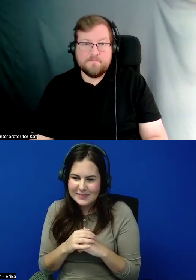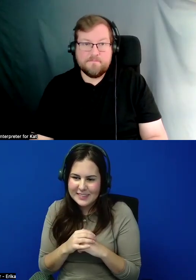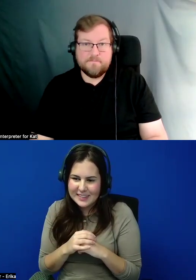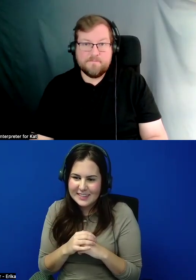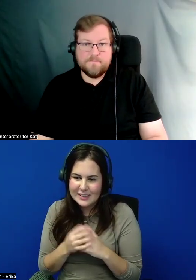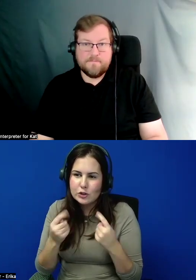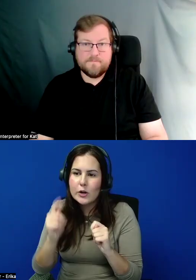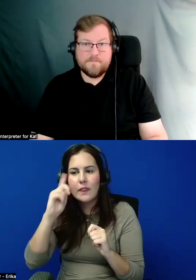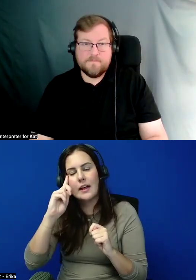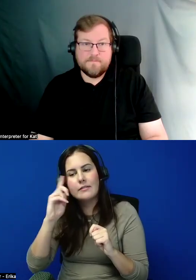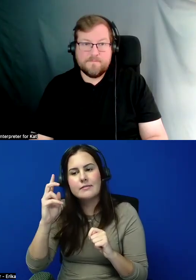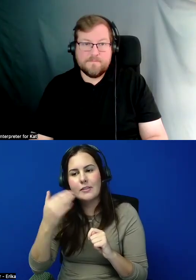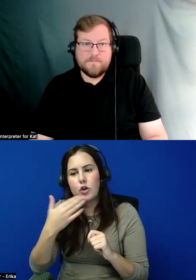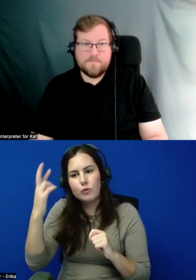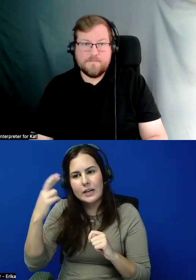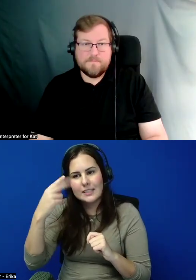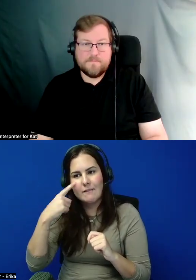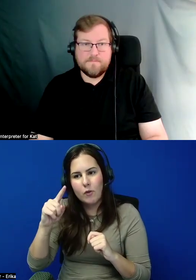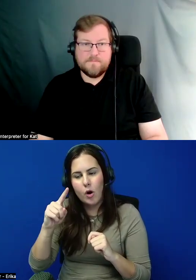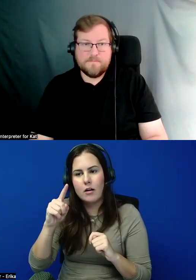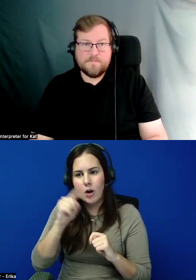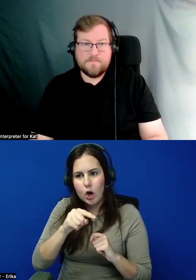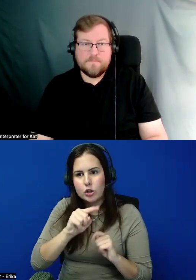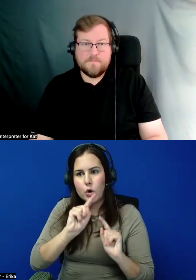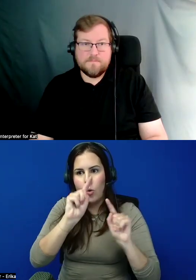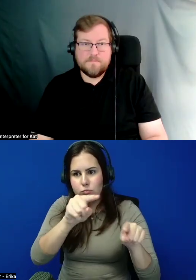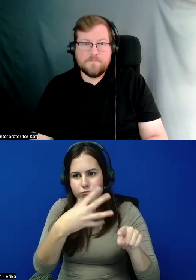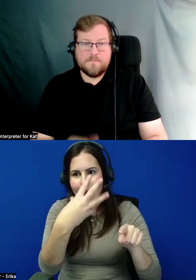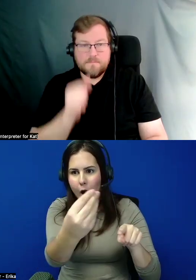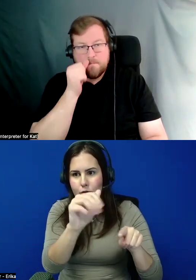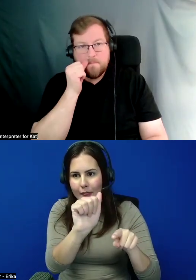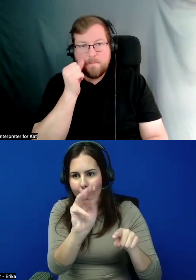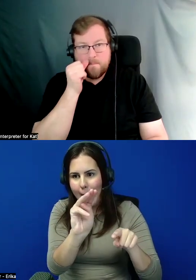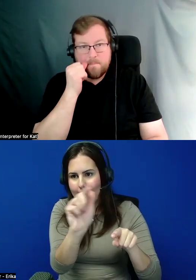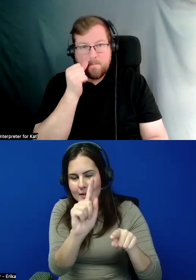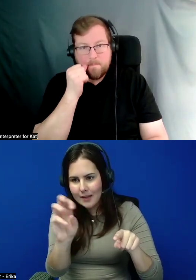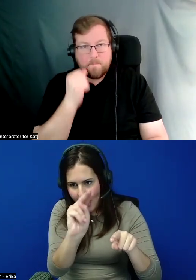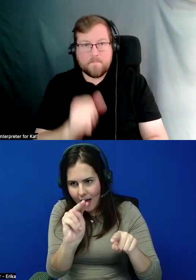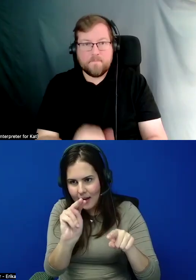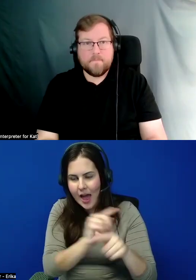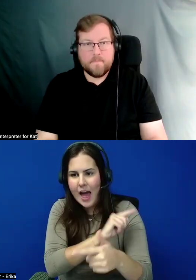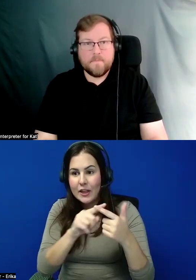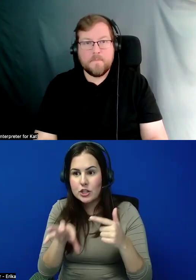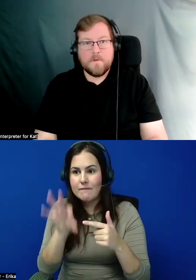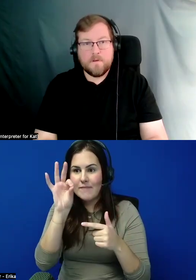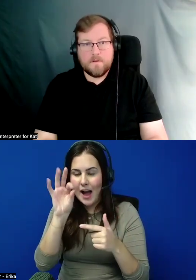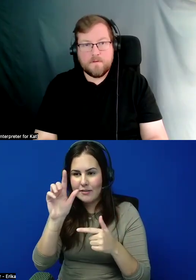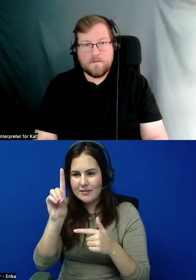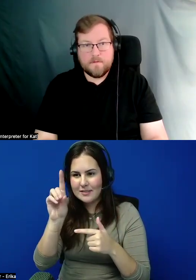to think of a reason to get her out there along the way, and that because she found Danny through